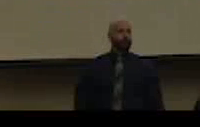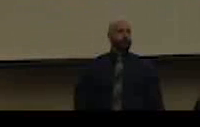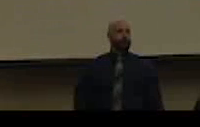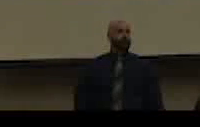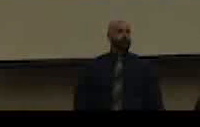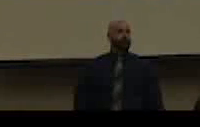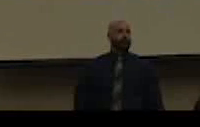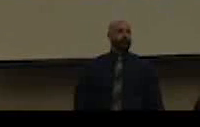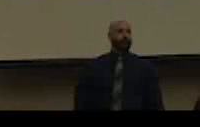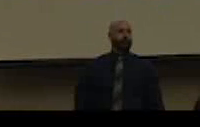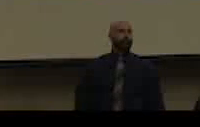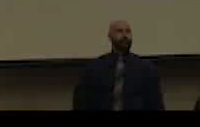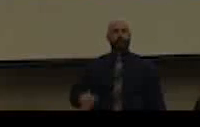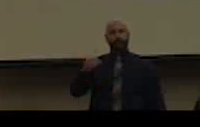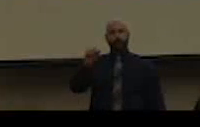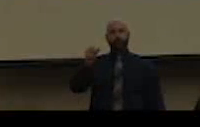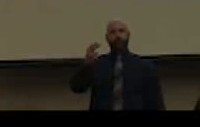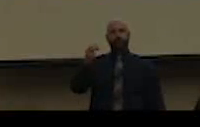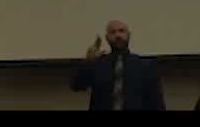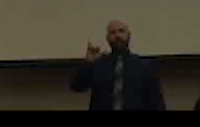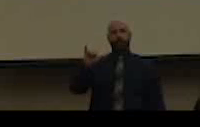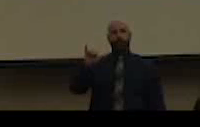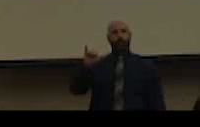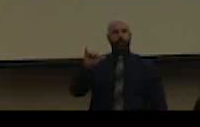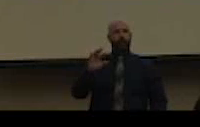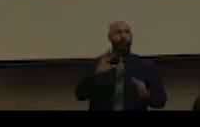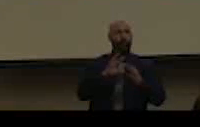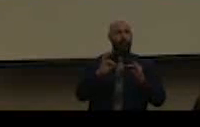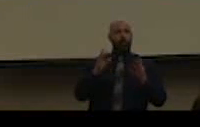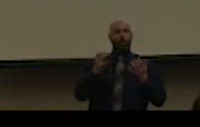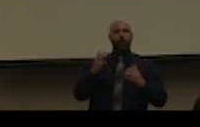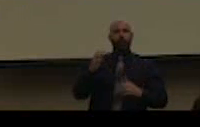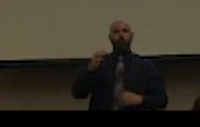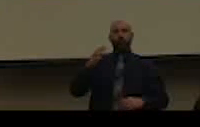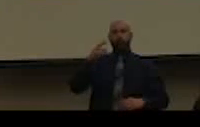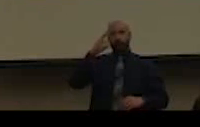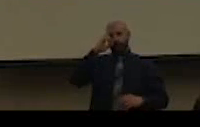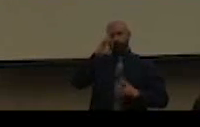I really want to remember Governor Kathleen Blanco today.